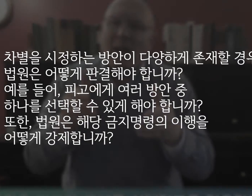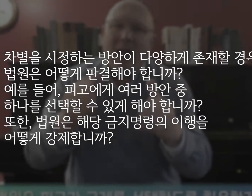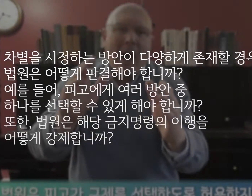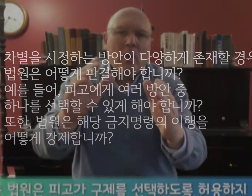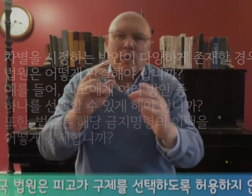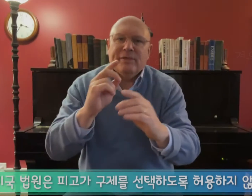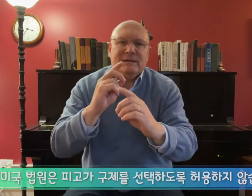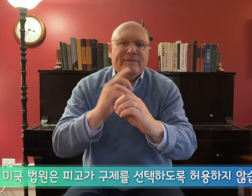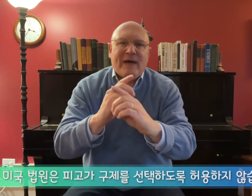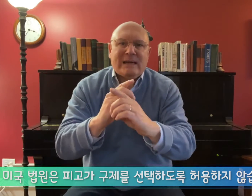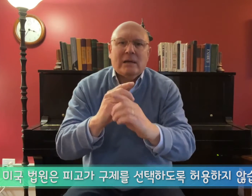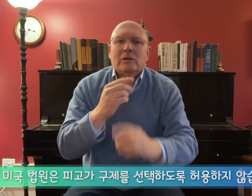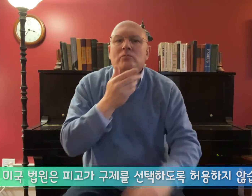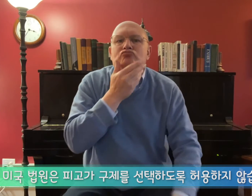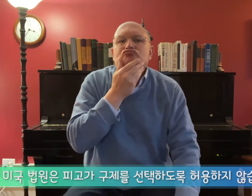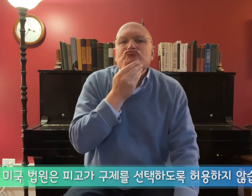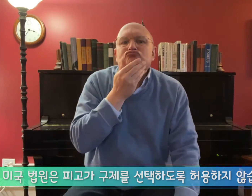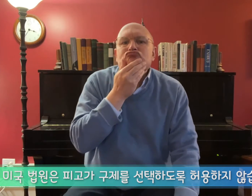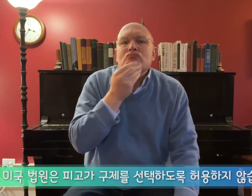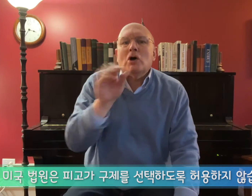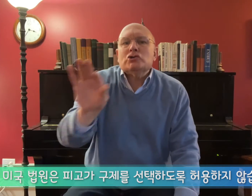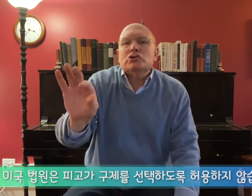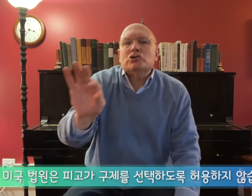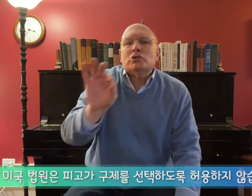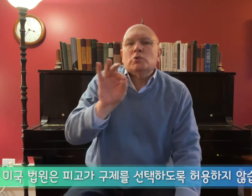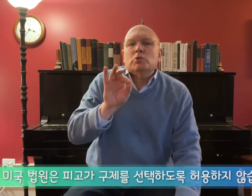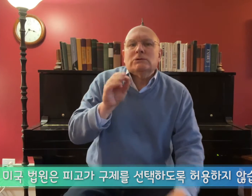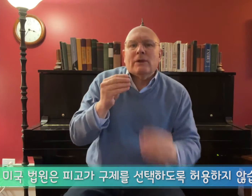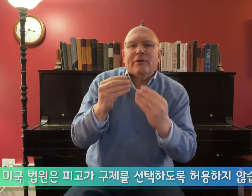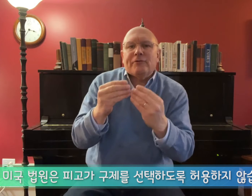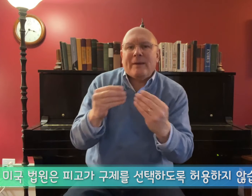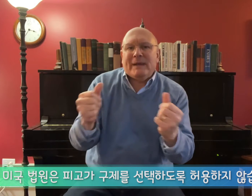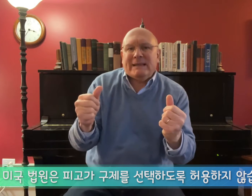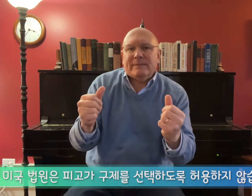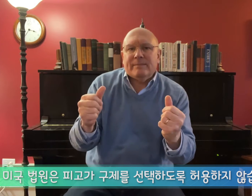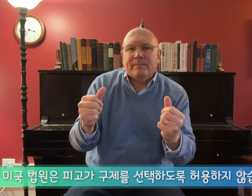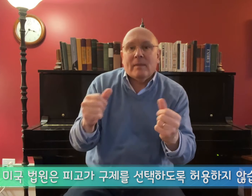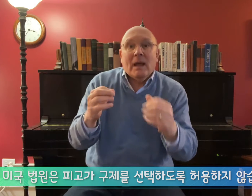An American court would not allow the defendant to choose the remedy.